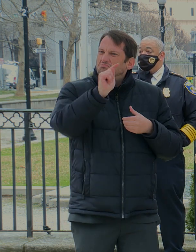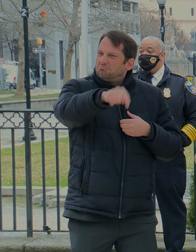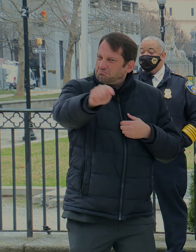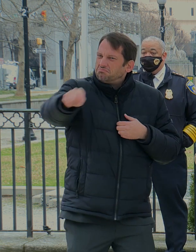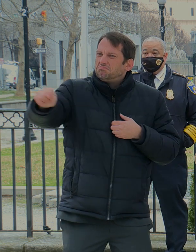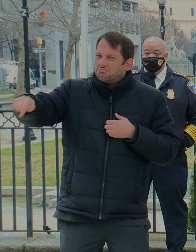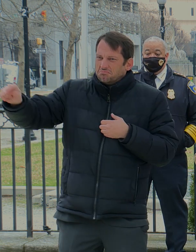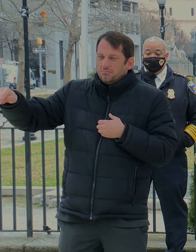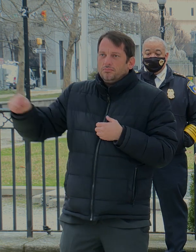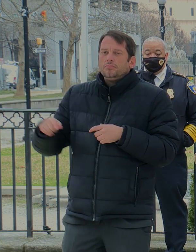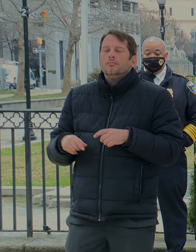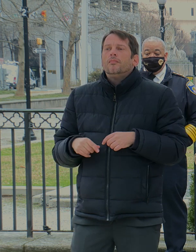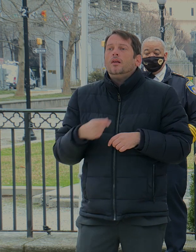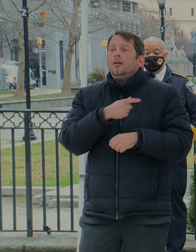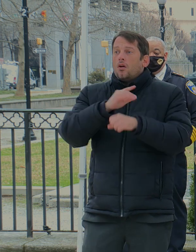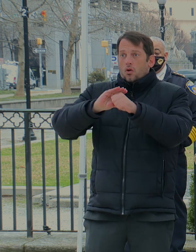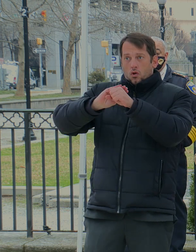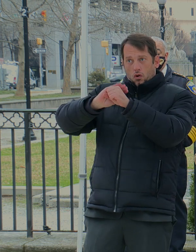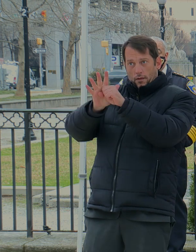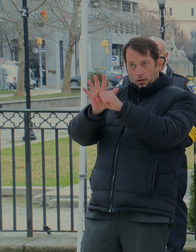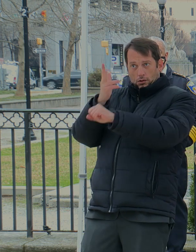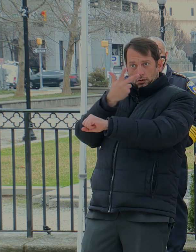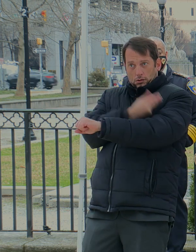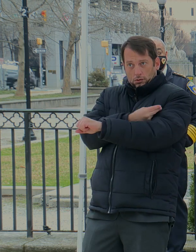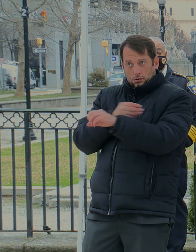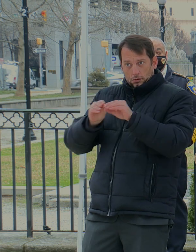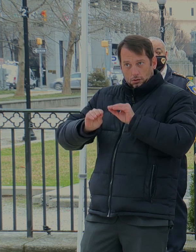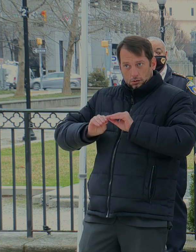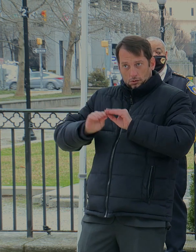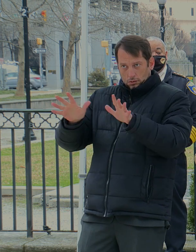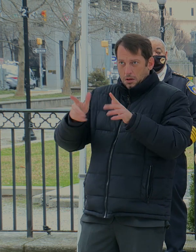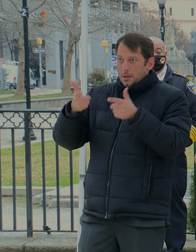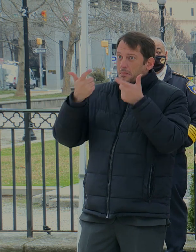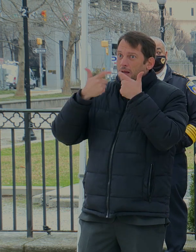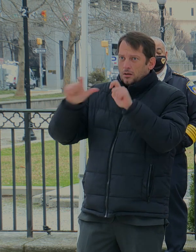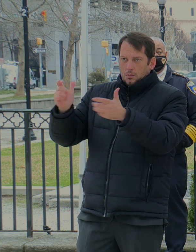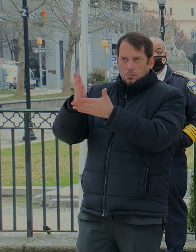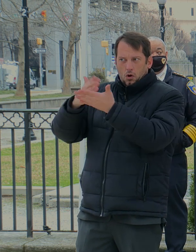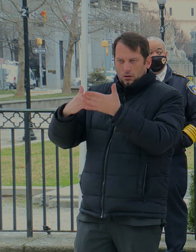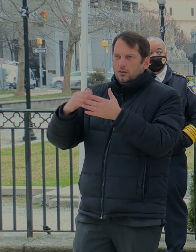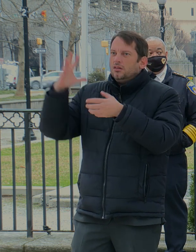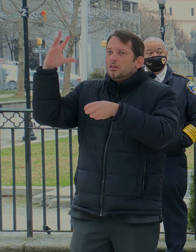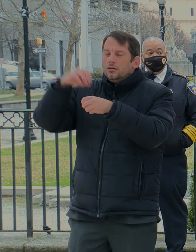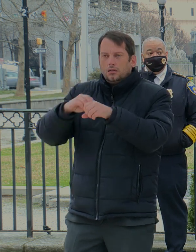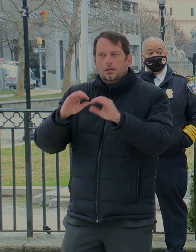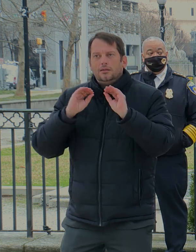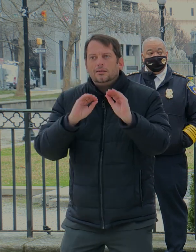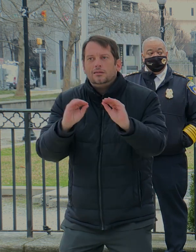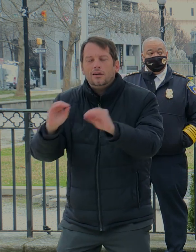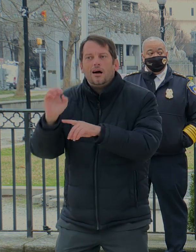vaccine dissemination, a big part of what we'll be doing is education as well.